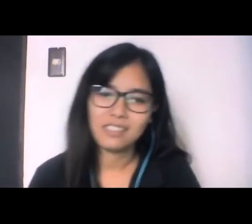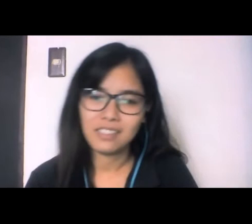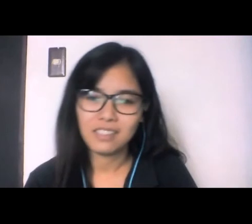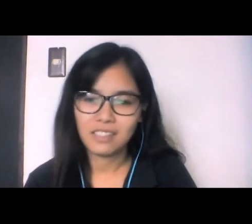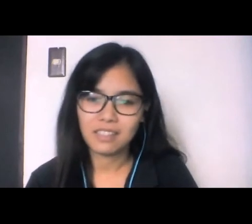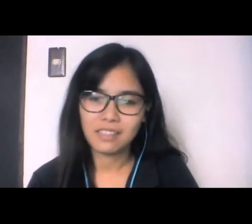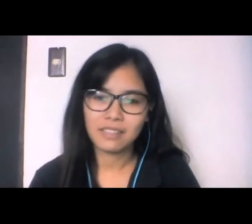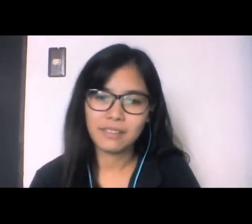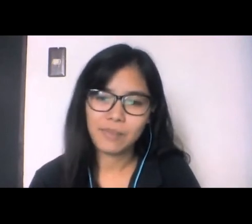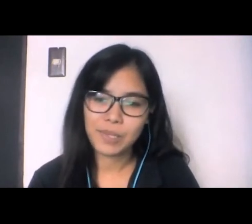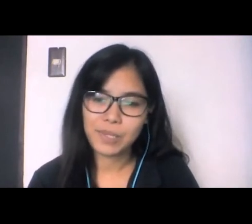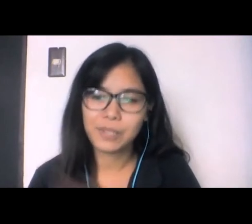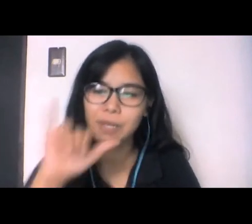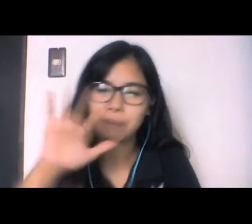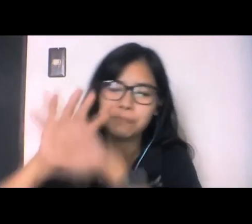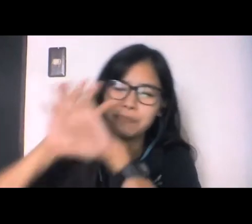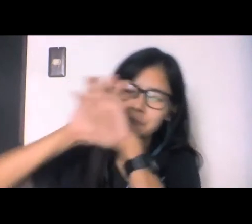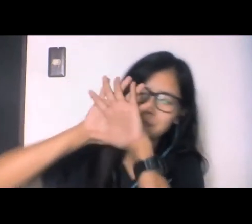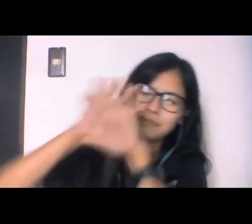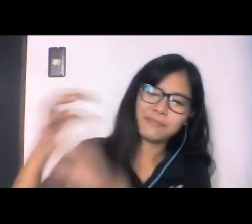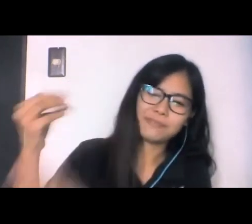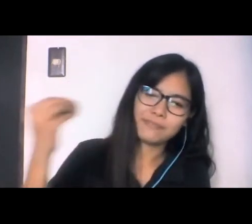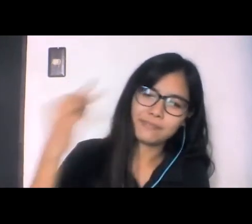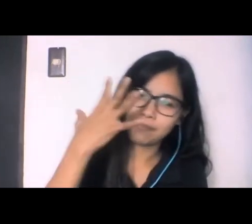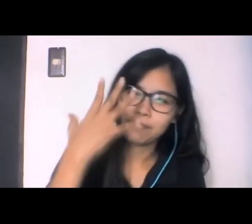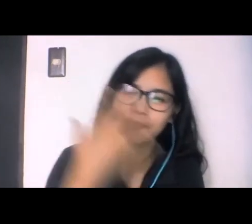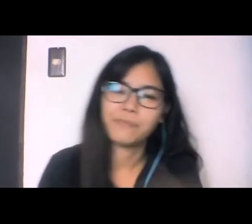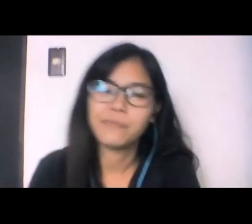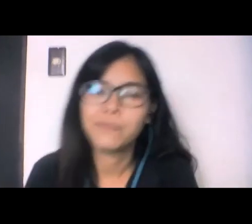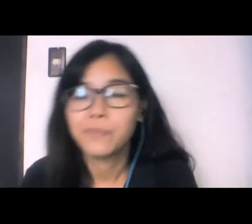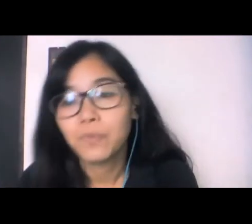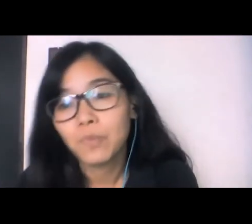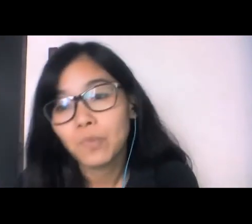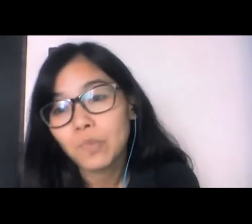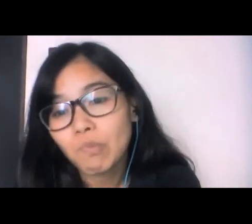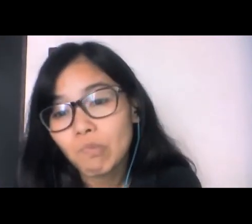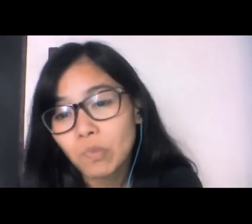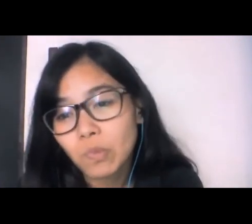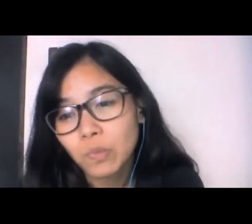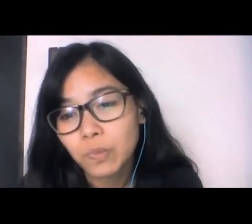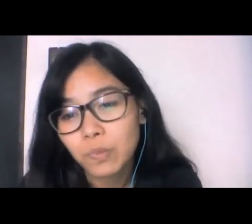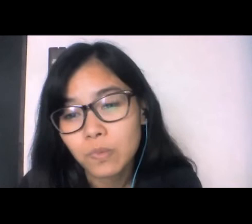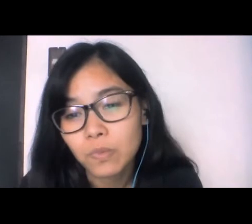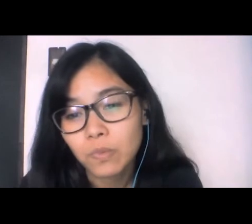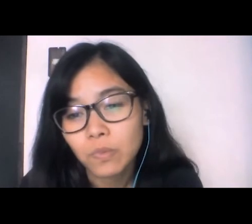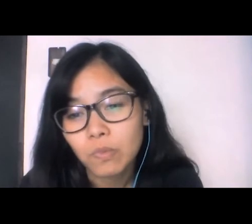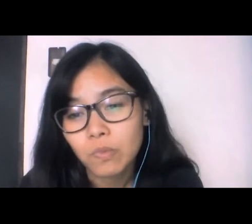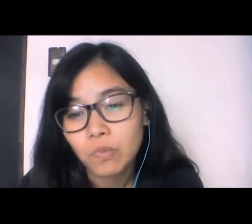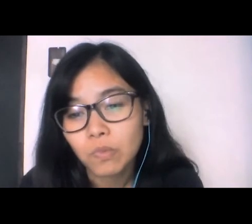concept behind that. Yeah, but what, you need to make sure before you use it.